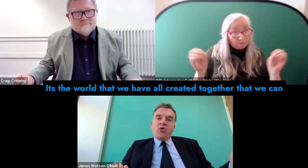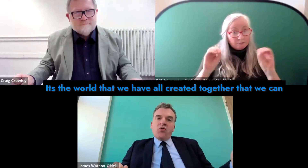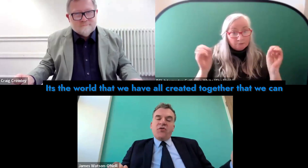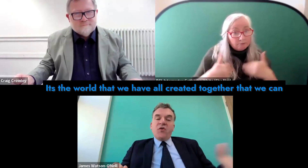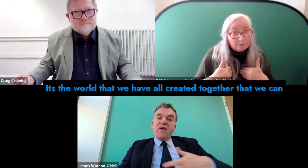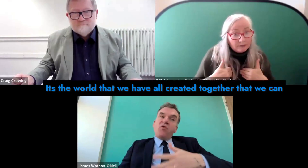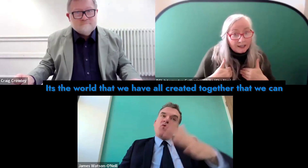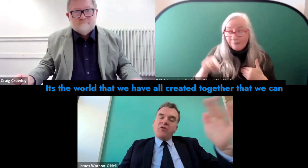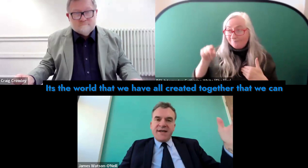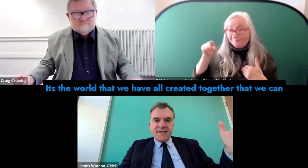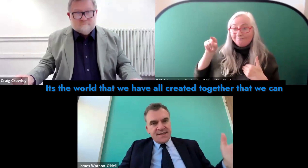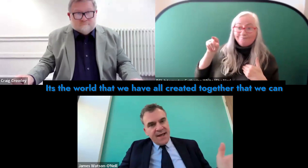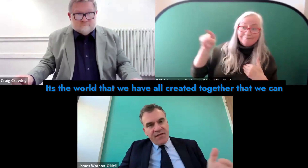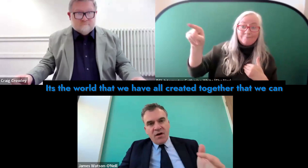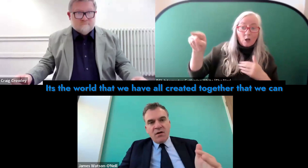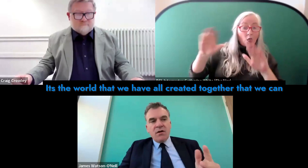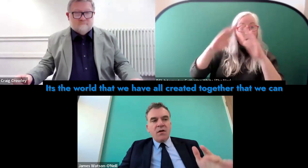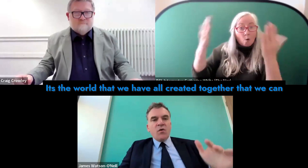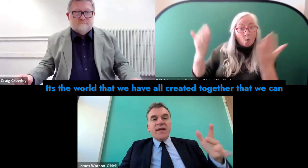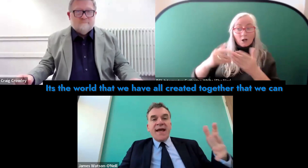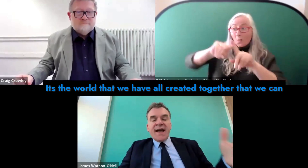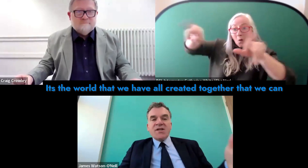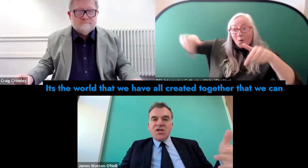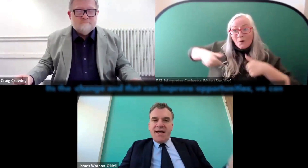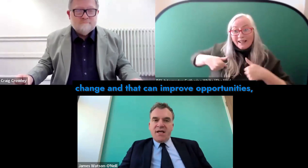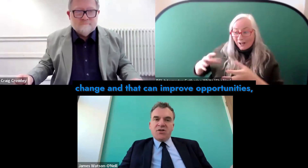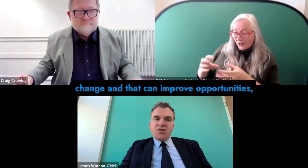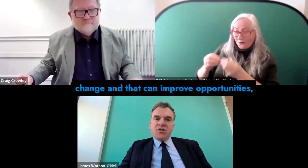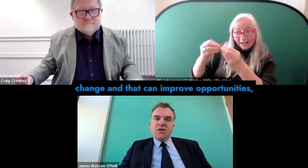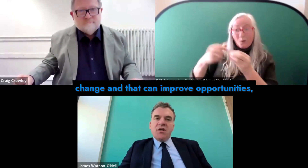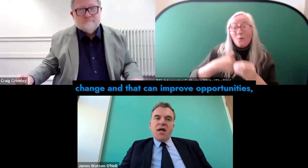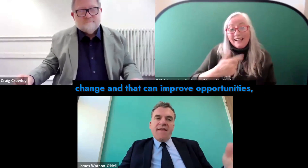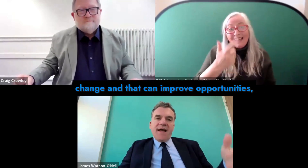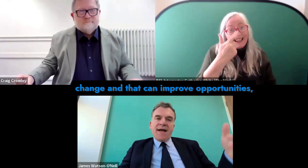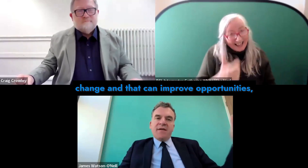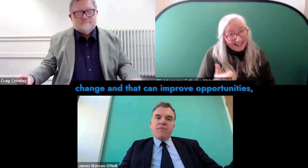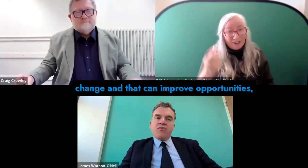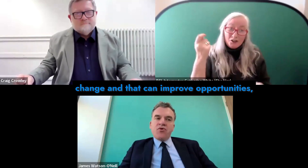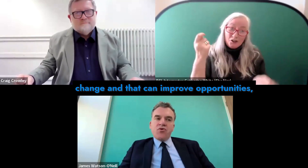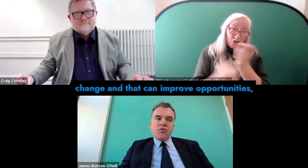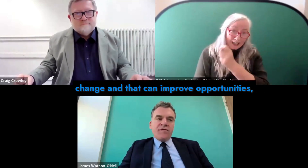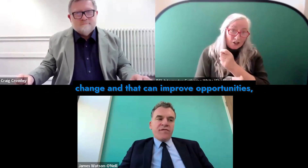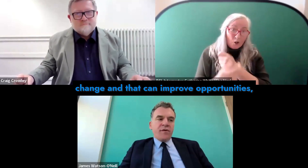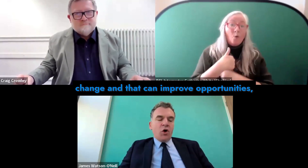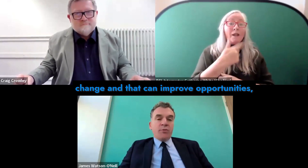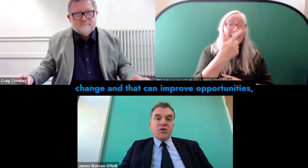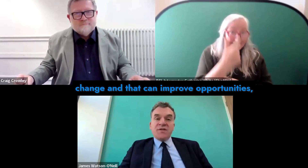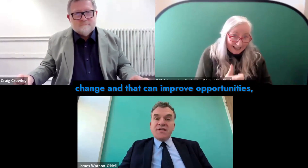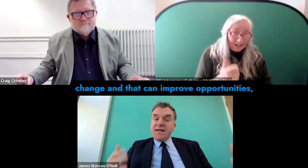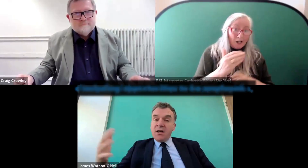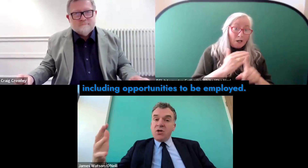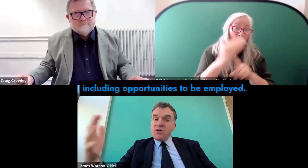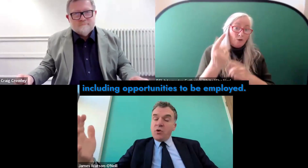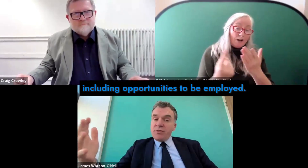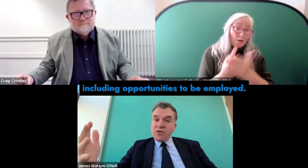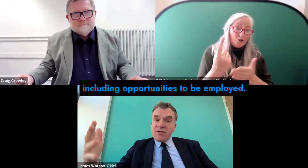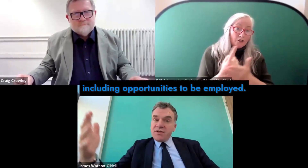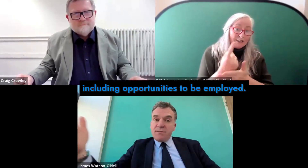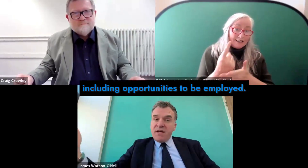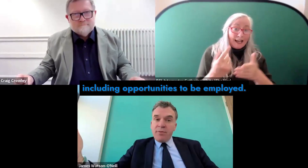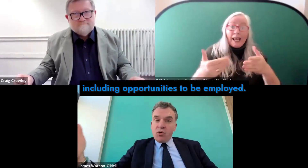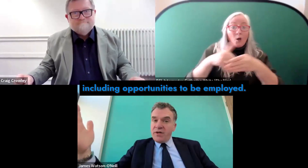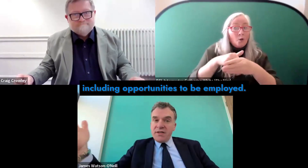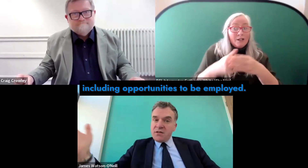It's the world that we have all created together that we can change, and that can improve opportunities,